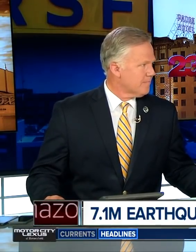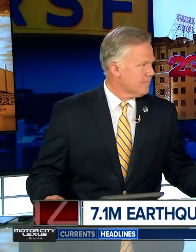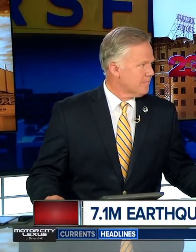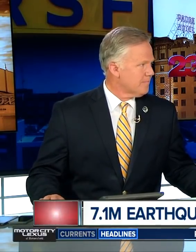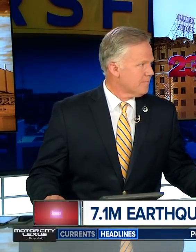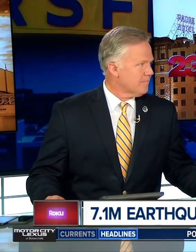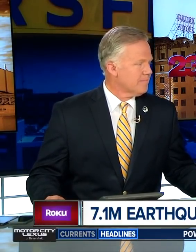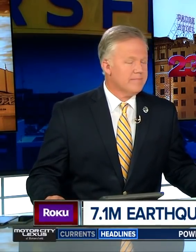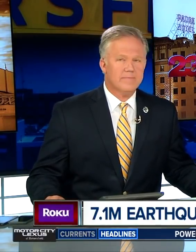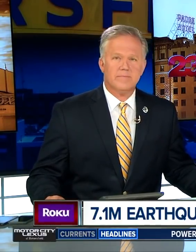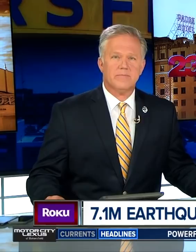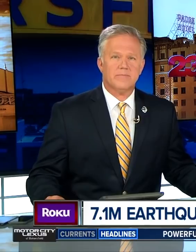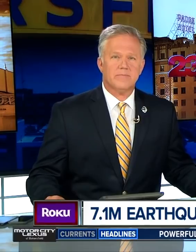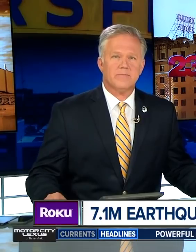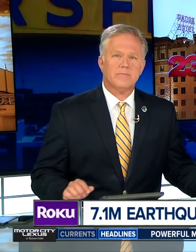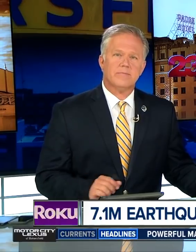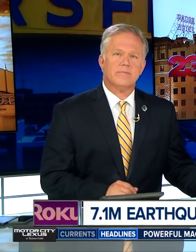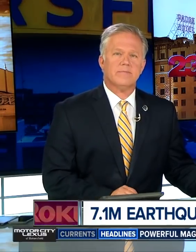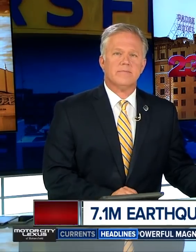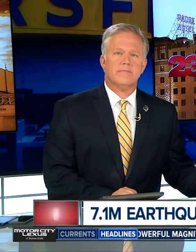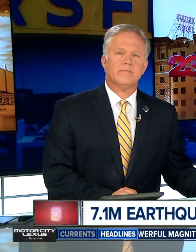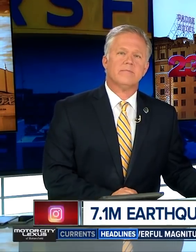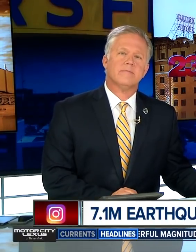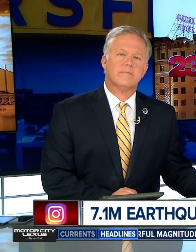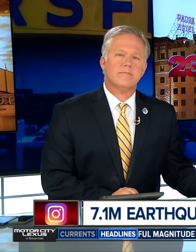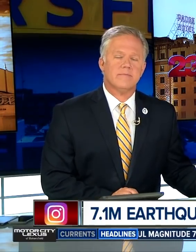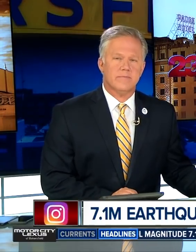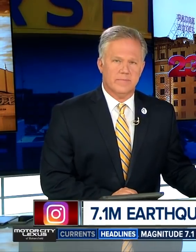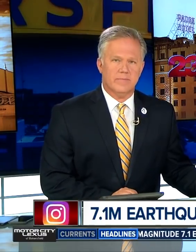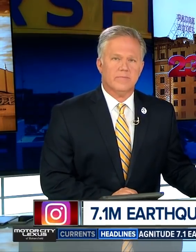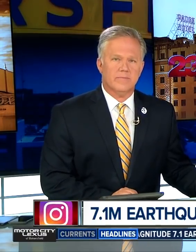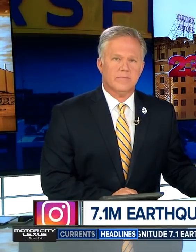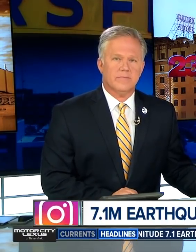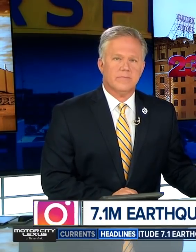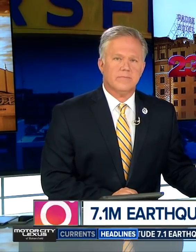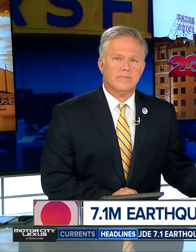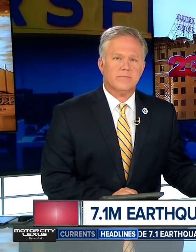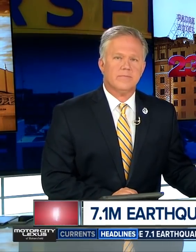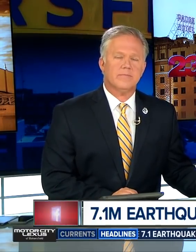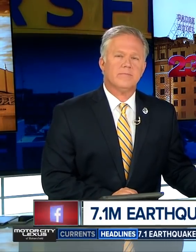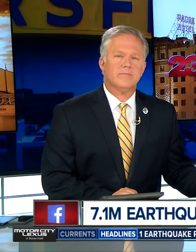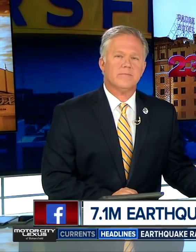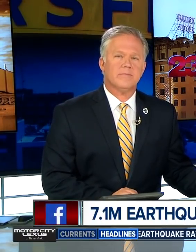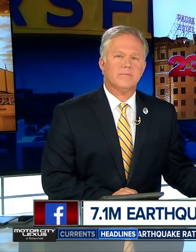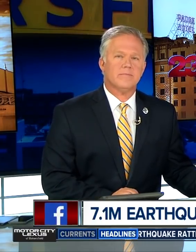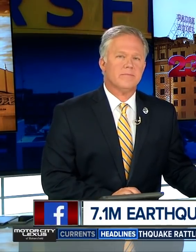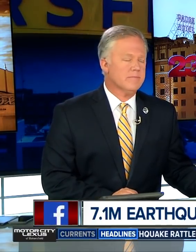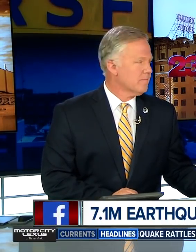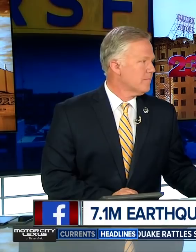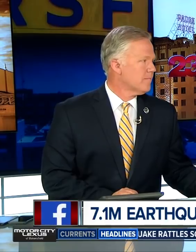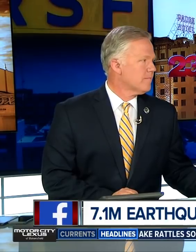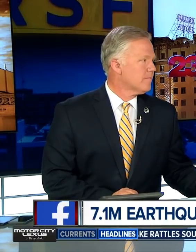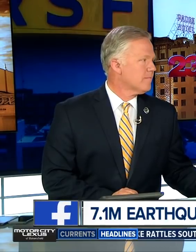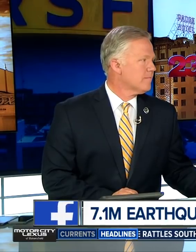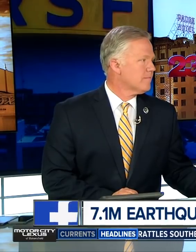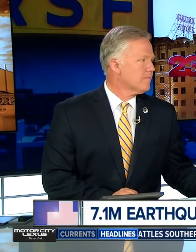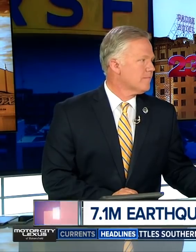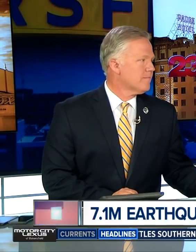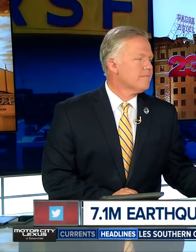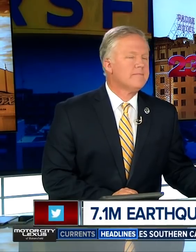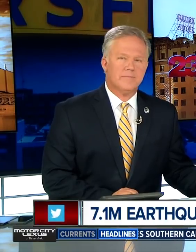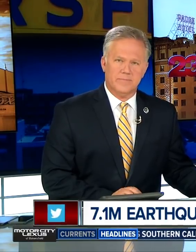earthquake that is continuing to impact the area of Ridgecrest. We're going to tune in right now. A press conference is underway. We have crews